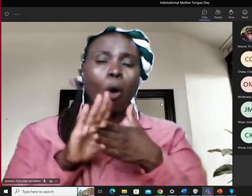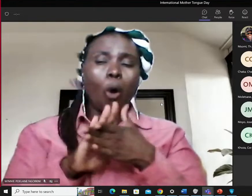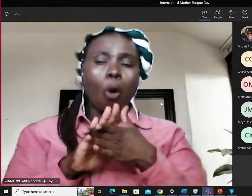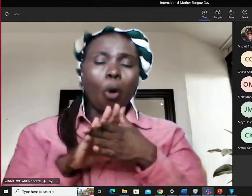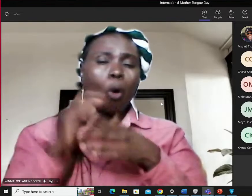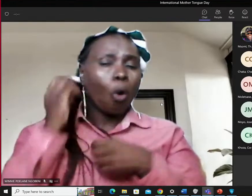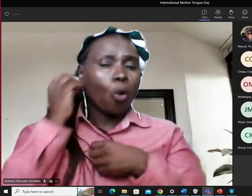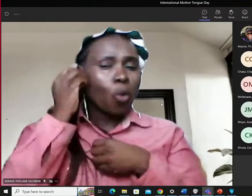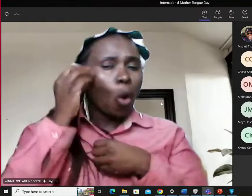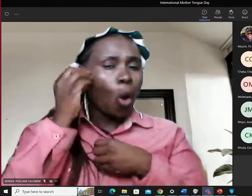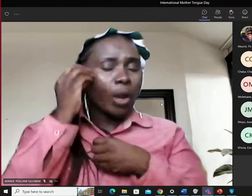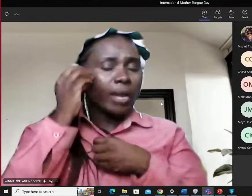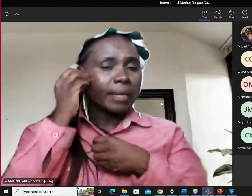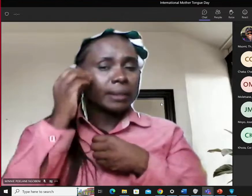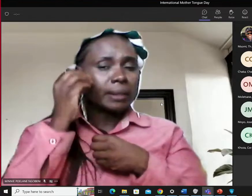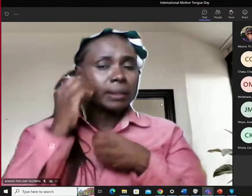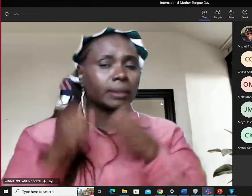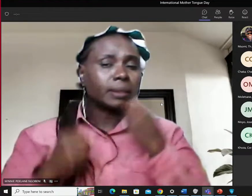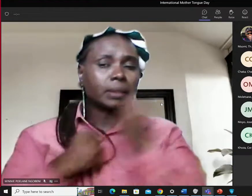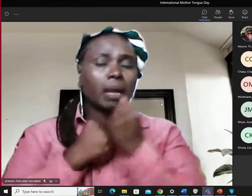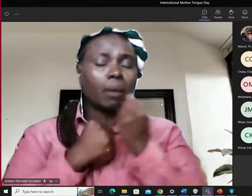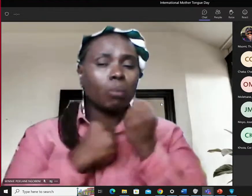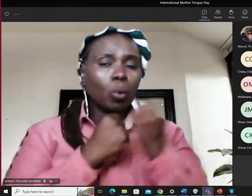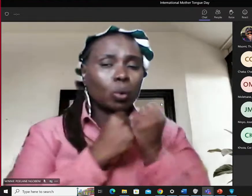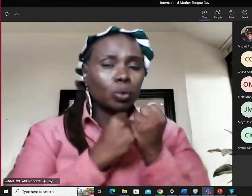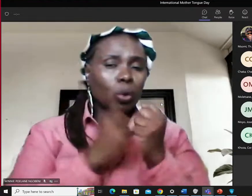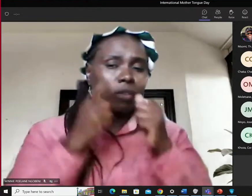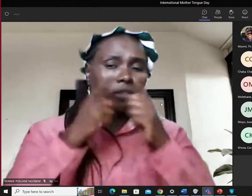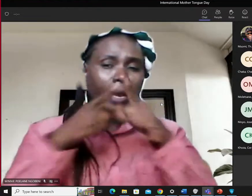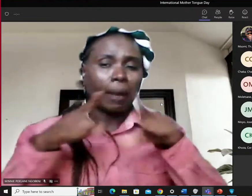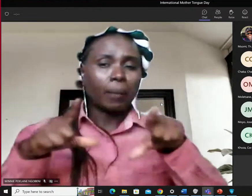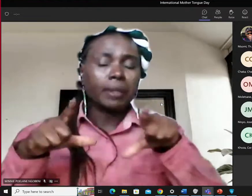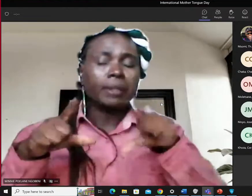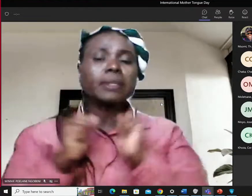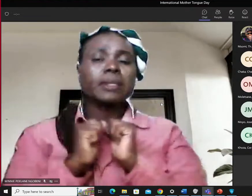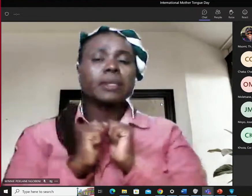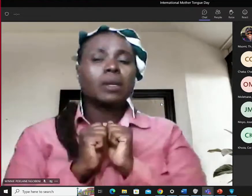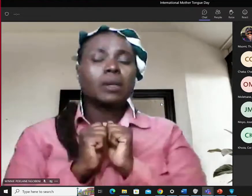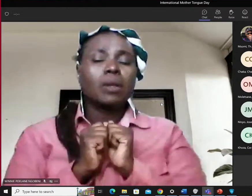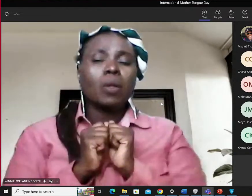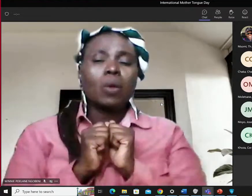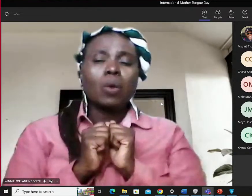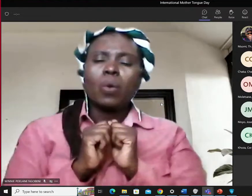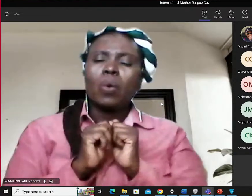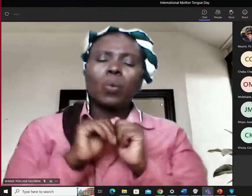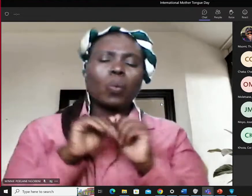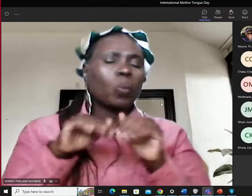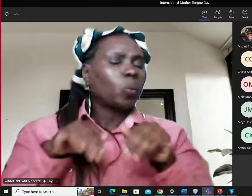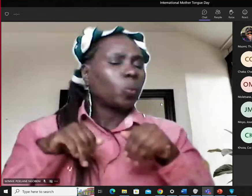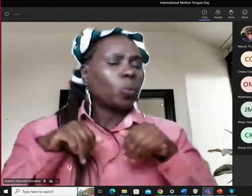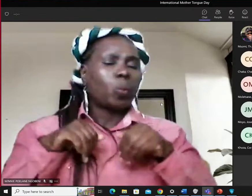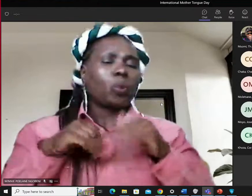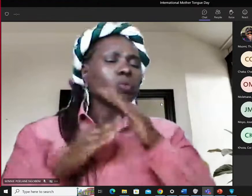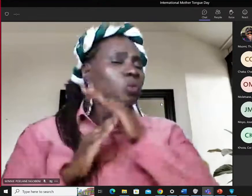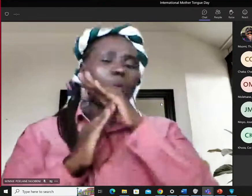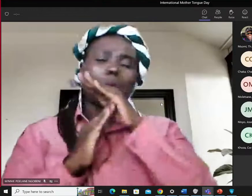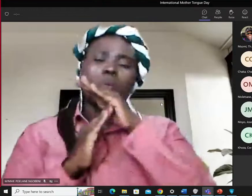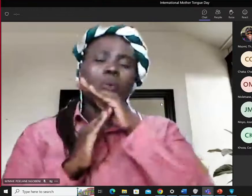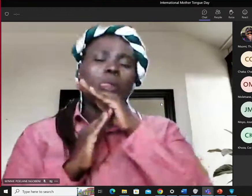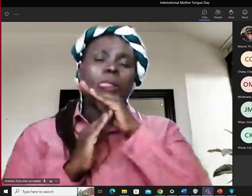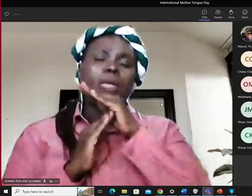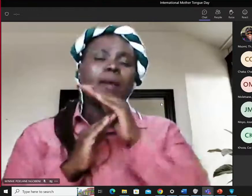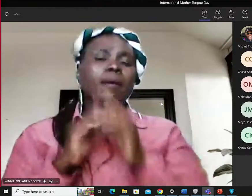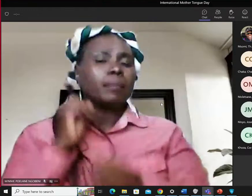spoken and written language. Now, to restore the deaf mute, you must understand, in